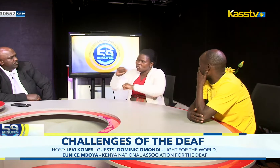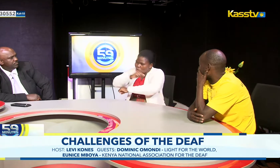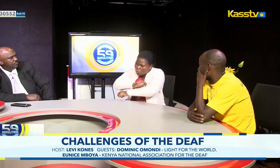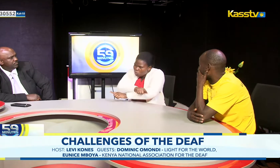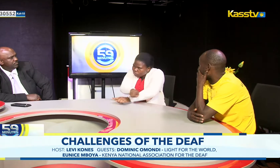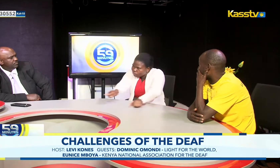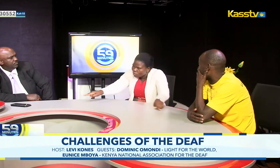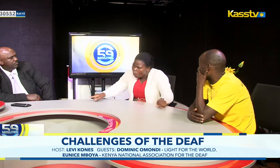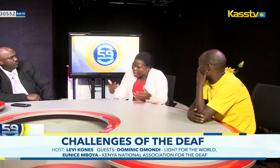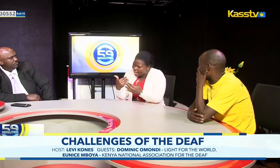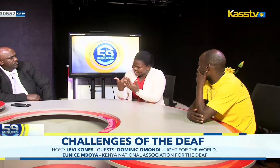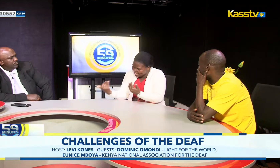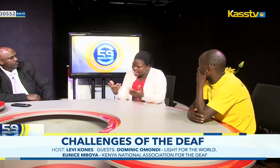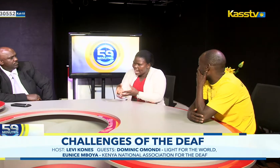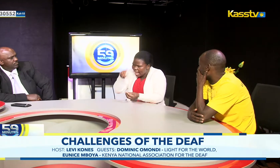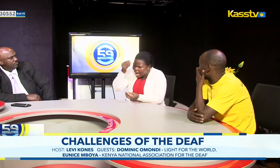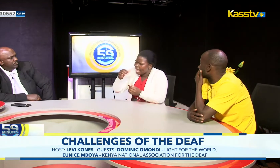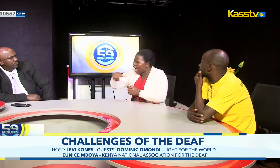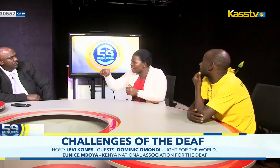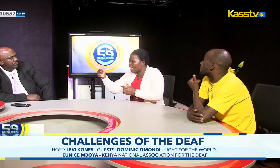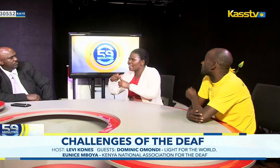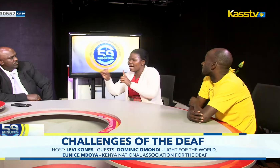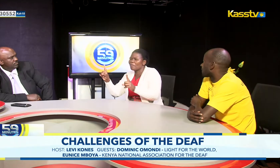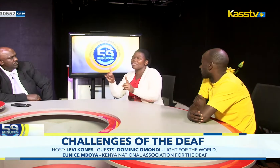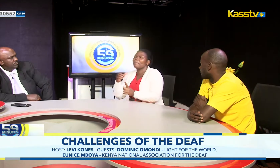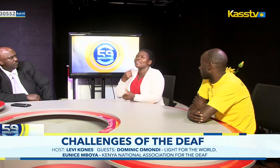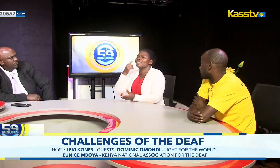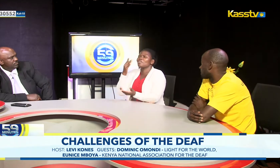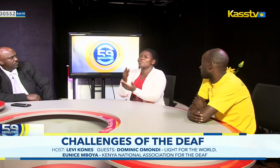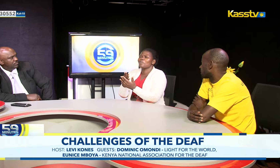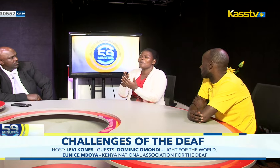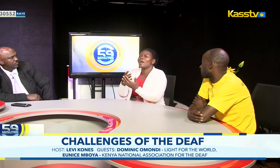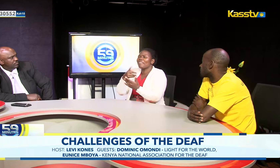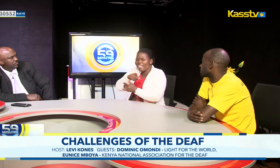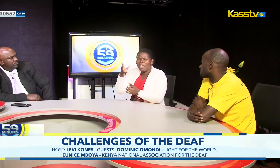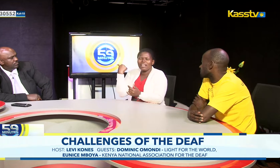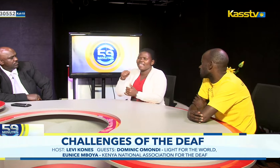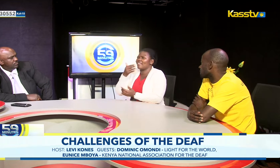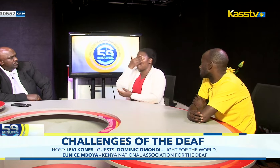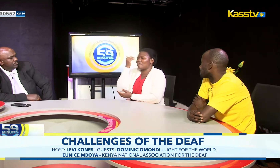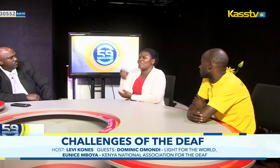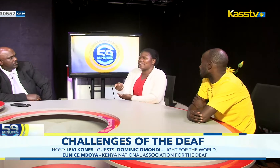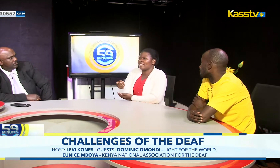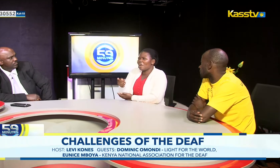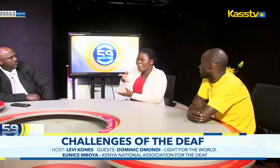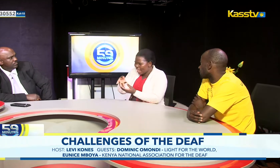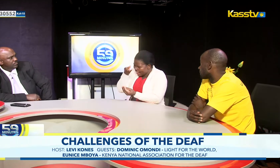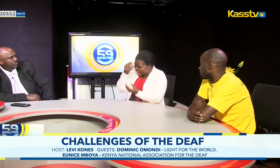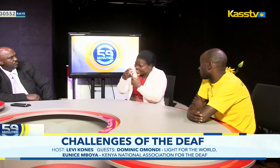start with sign language within the school, because it can really help with cognitive development. I think if they learn at that particular